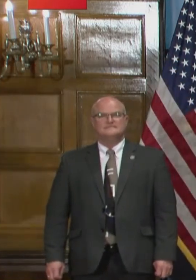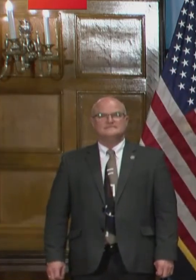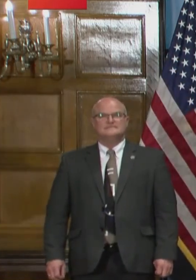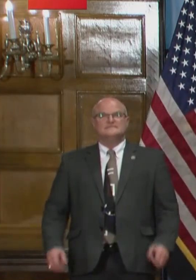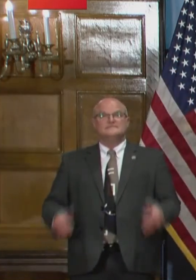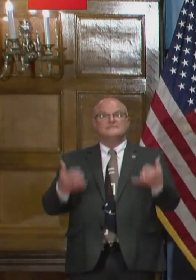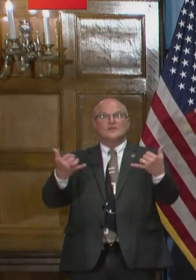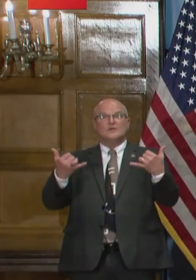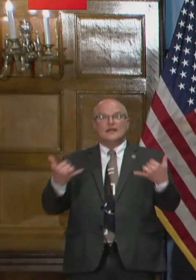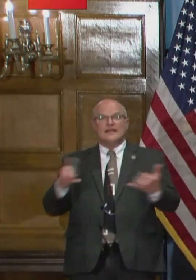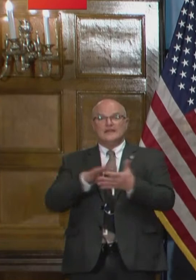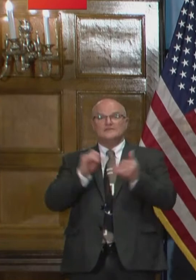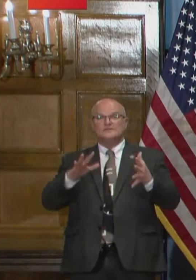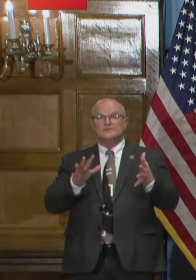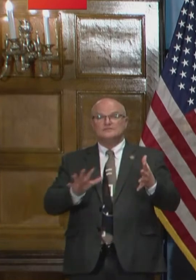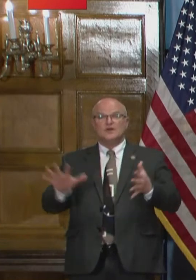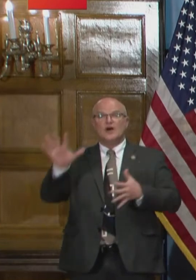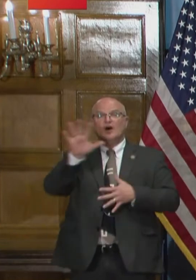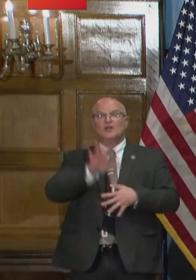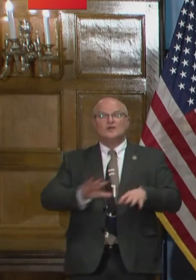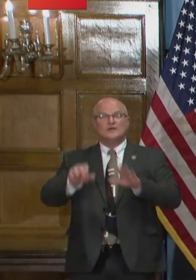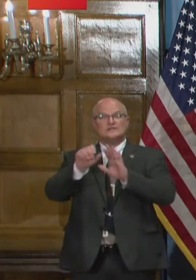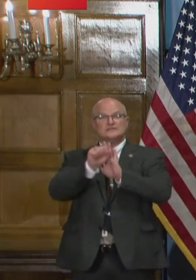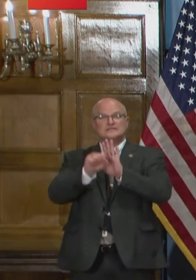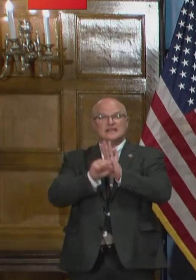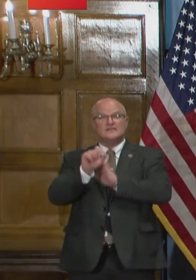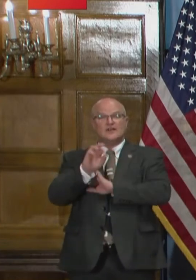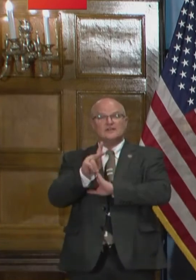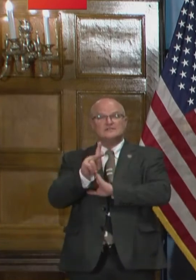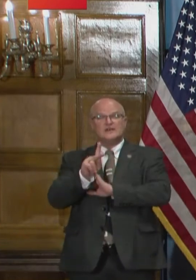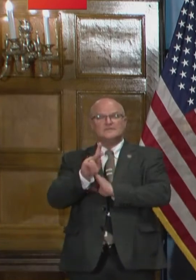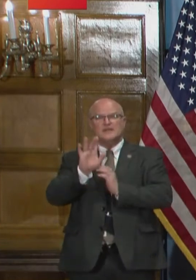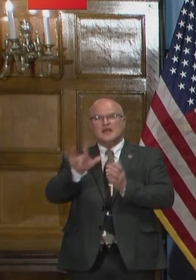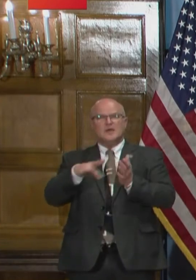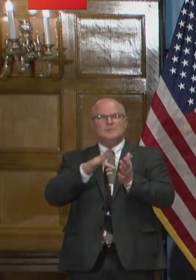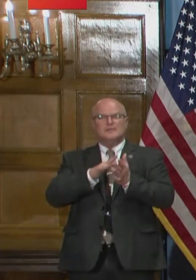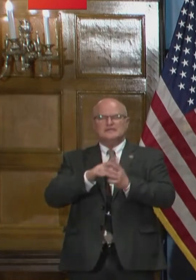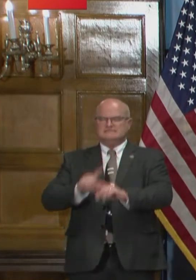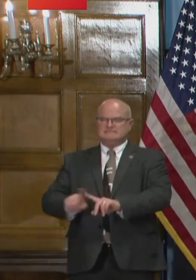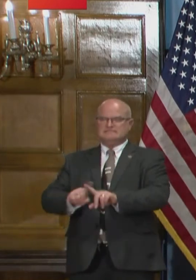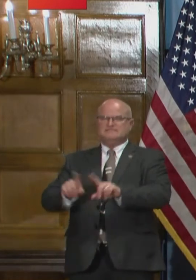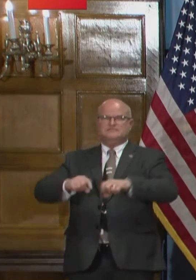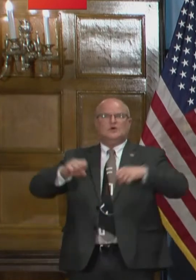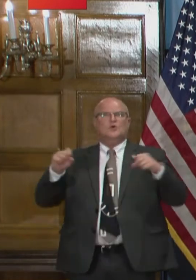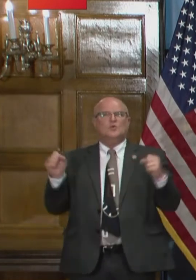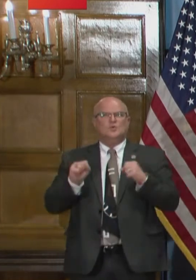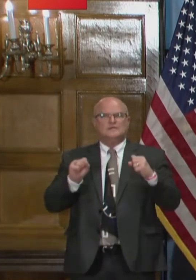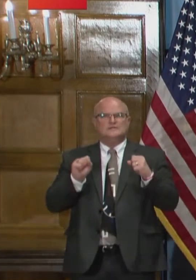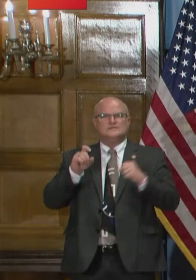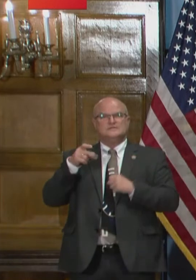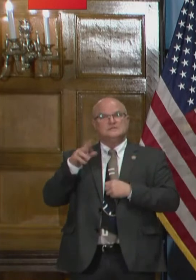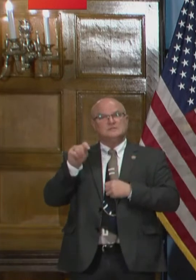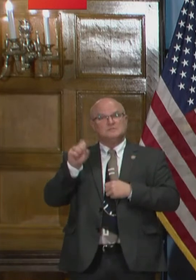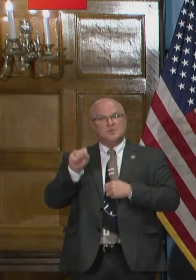Right now, our students all across Arkansas are in the middle of a number of winter sports and